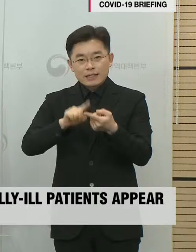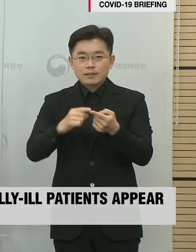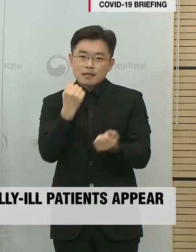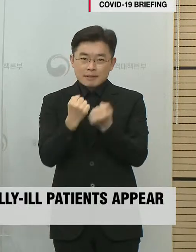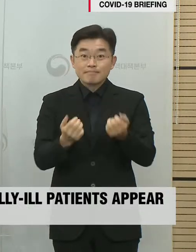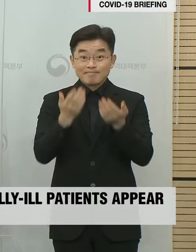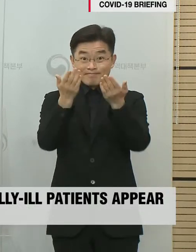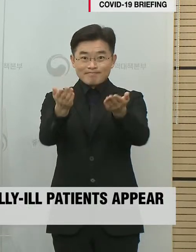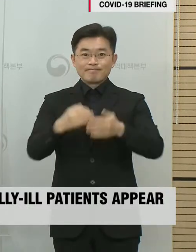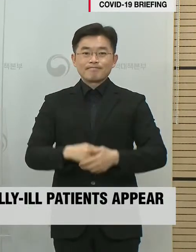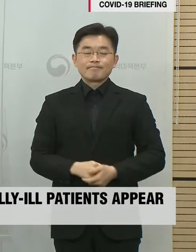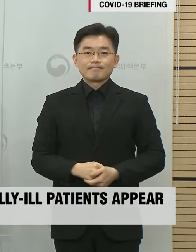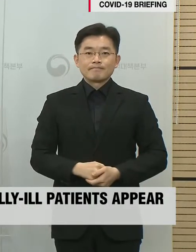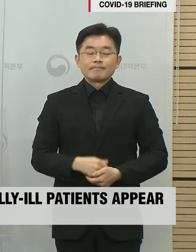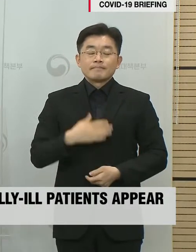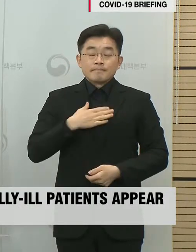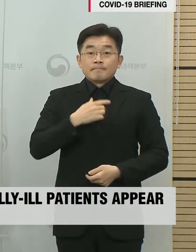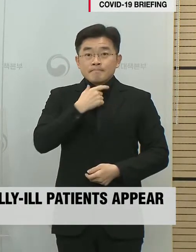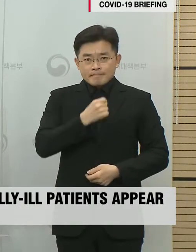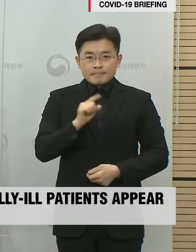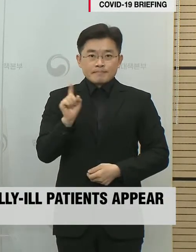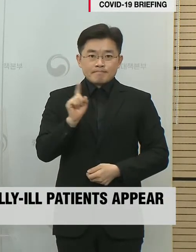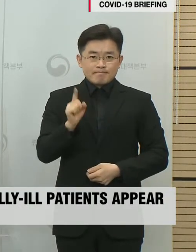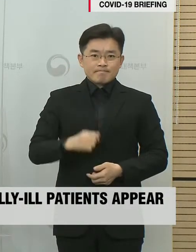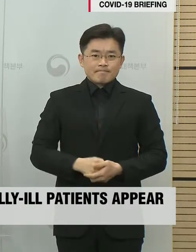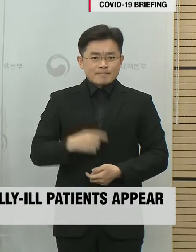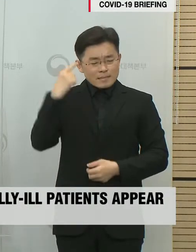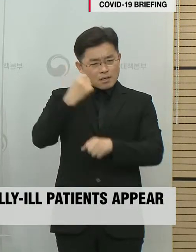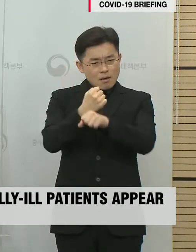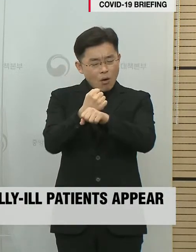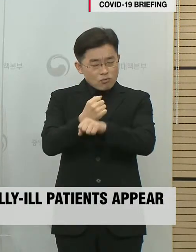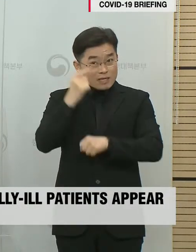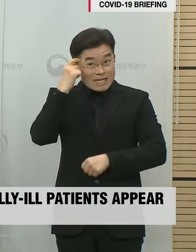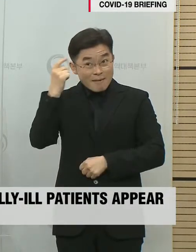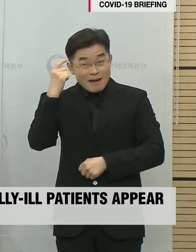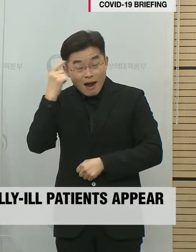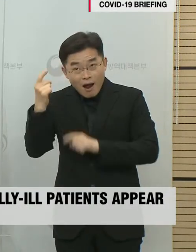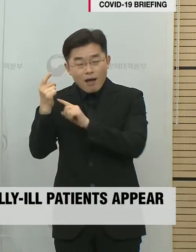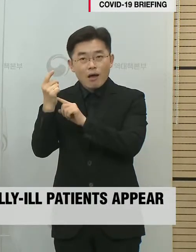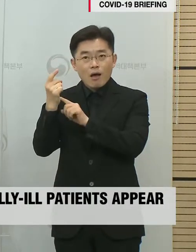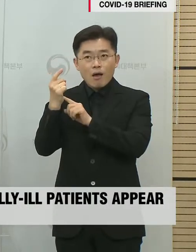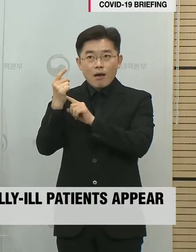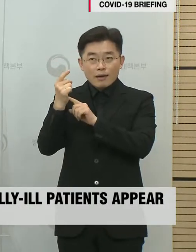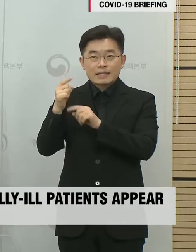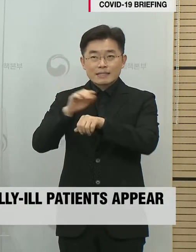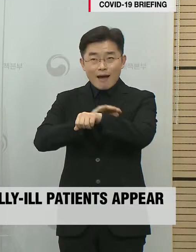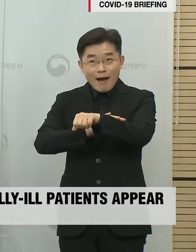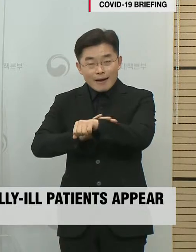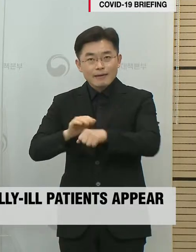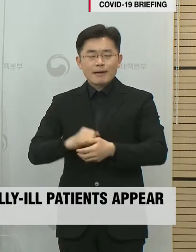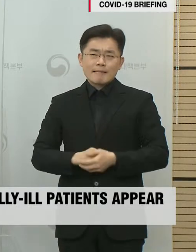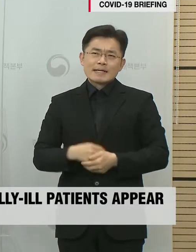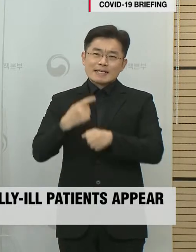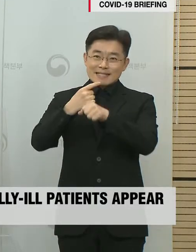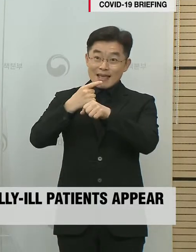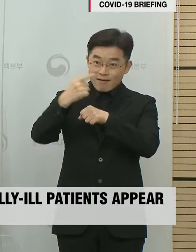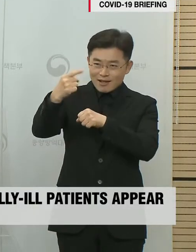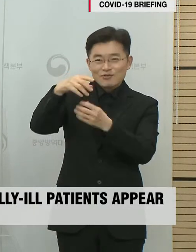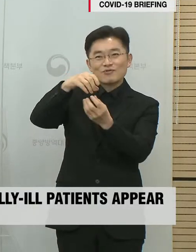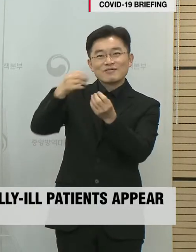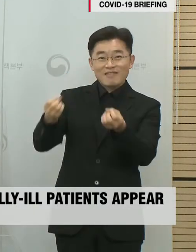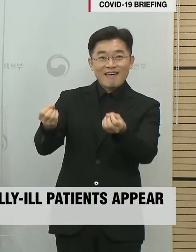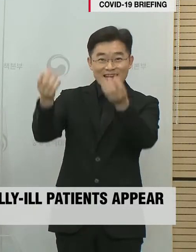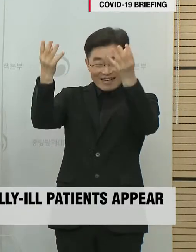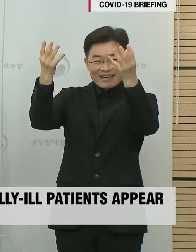trends of the vaccine and therapeutics development. We sincerely hope that these R&D achievements, as well as the